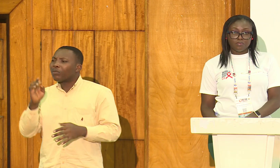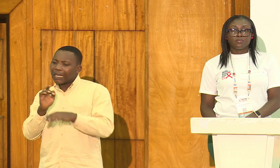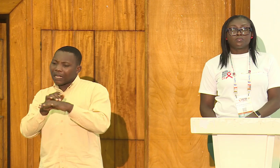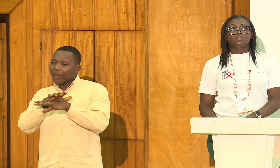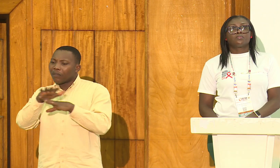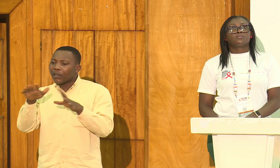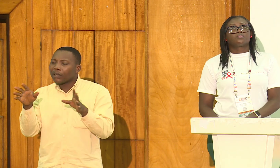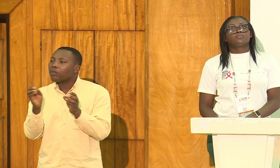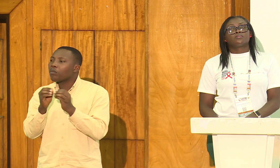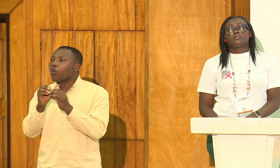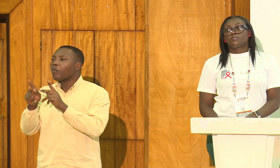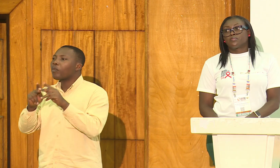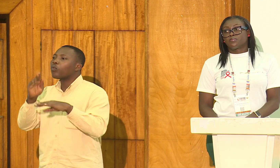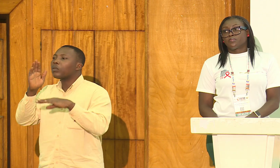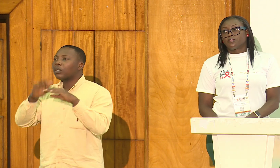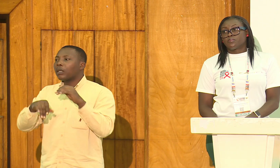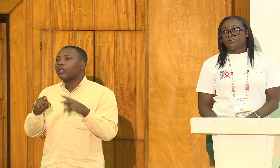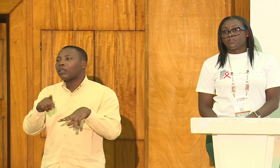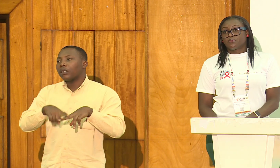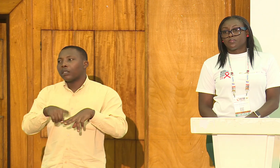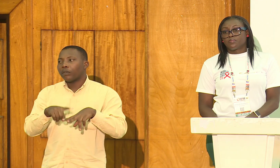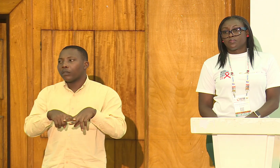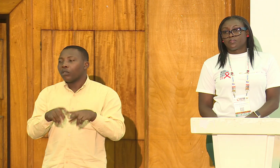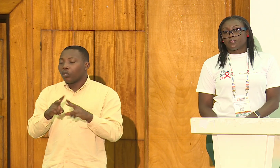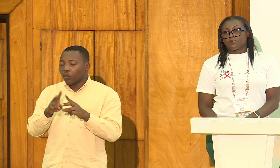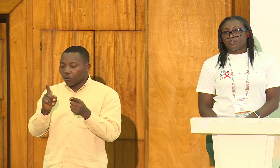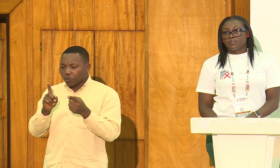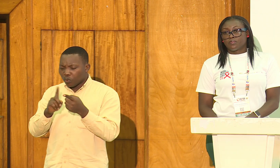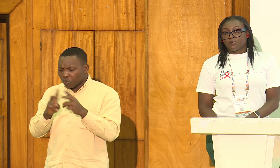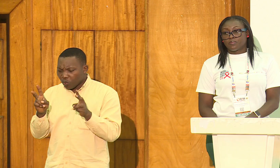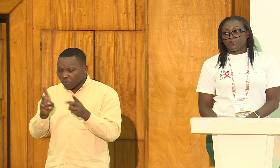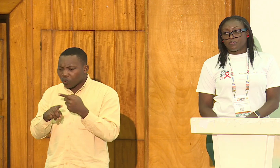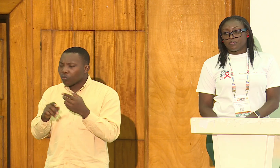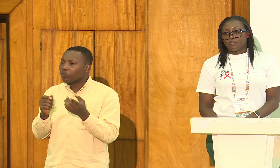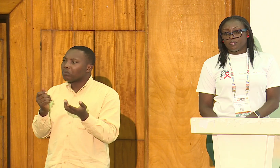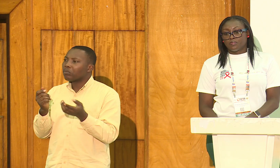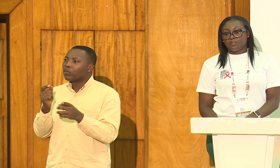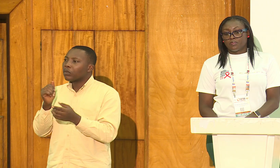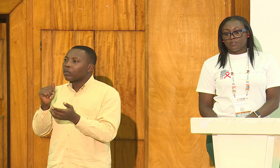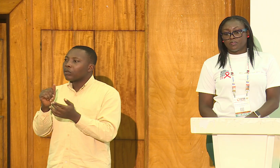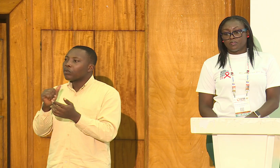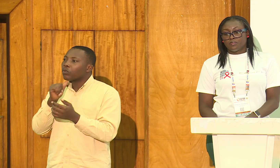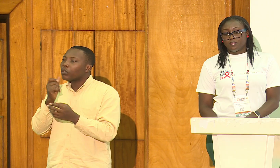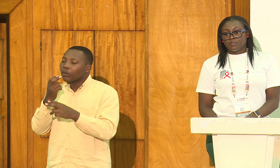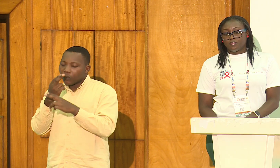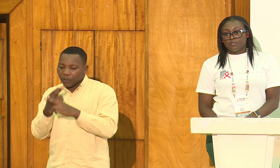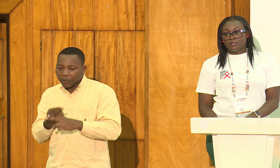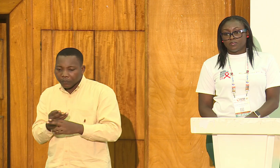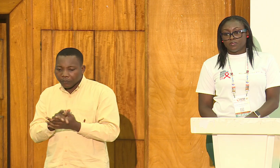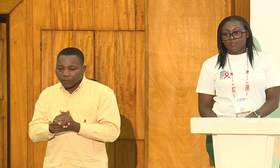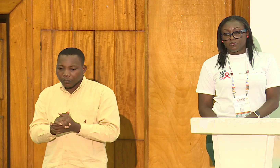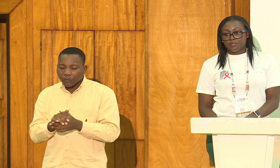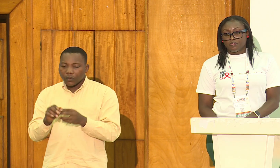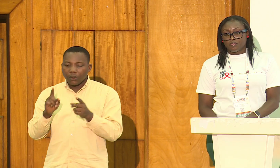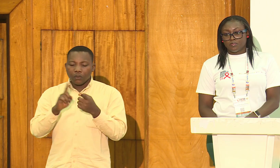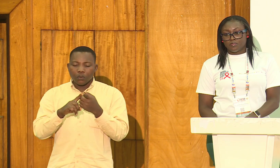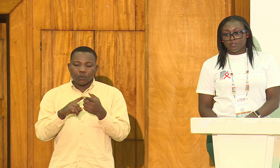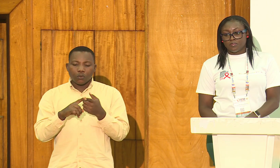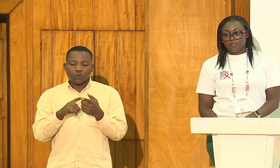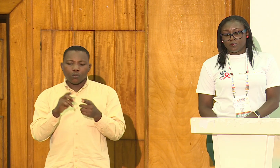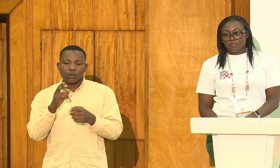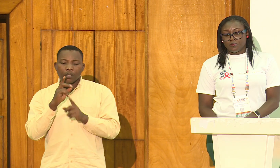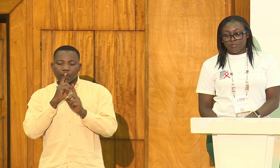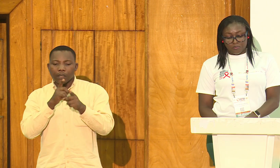HIV. I think to just put it in the system without extra support would be difficult. To answer your second question about